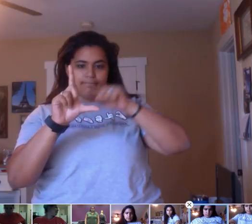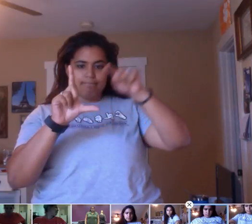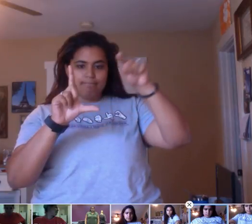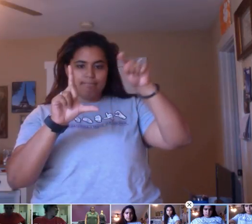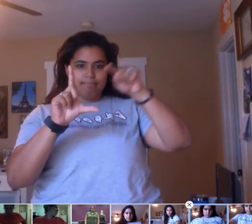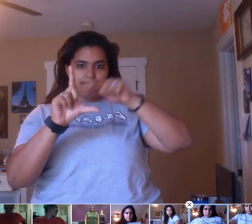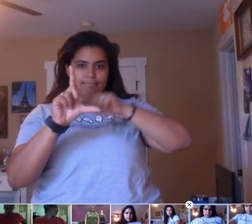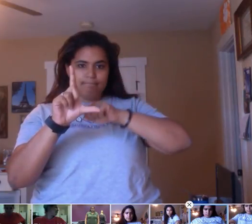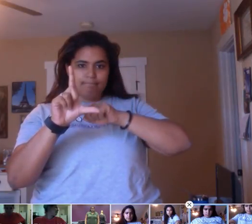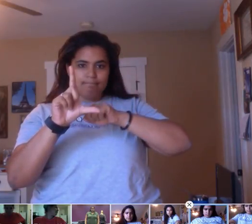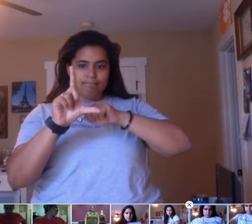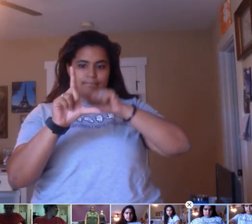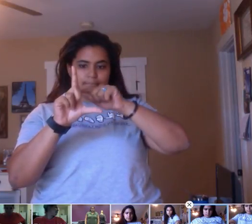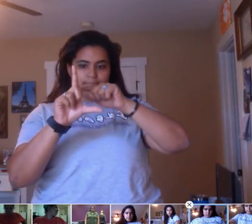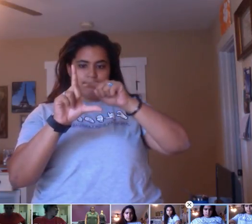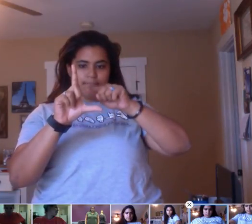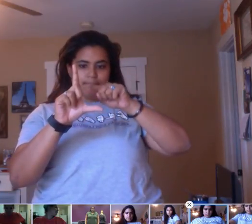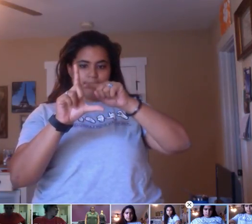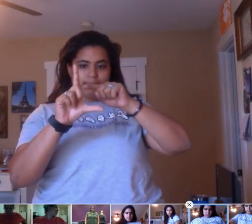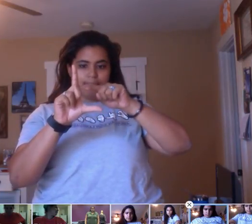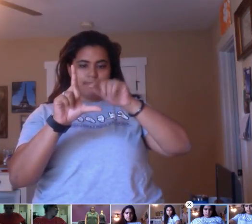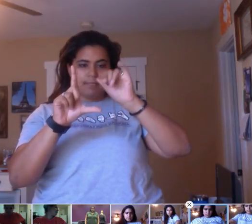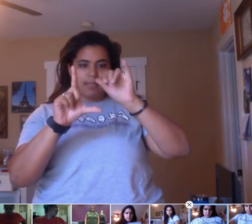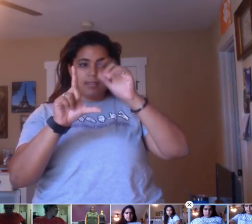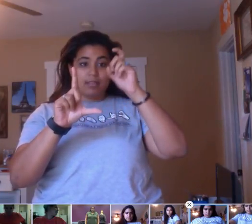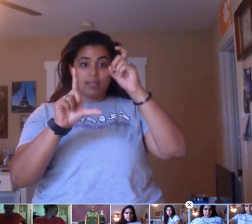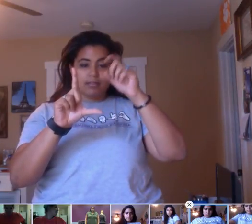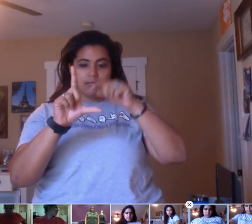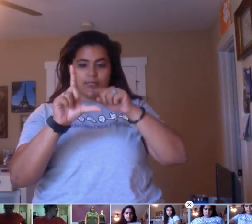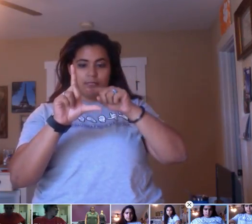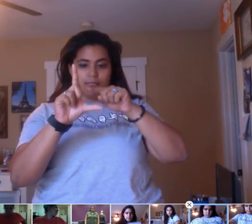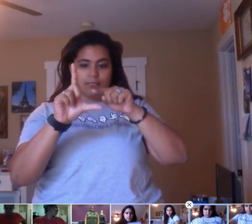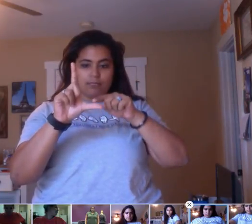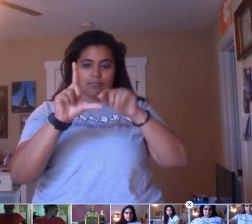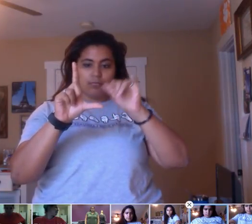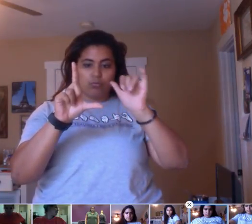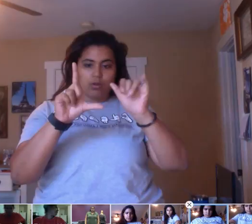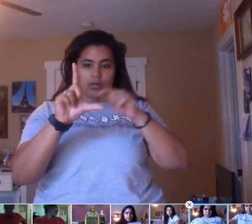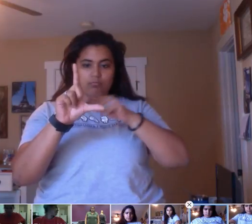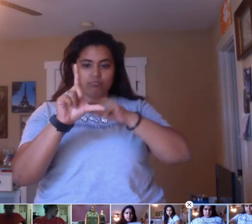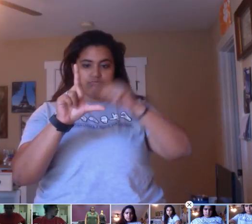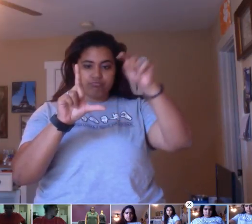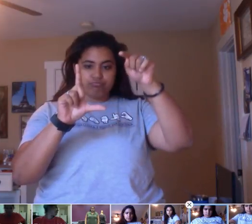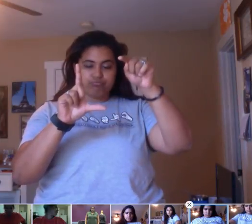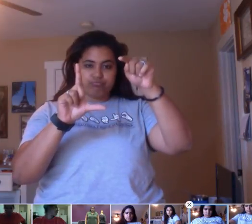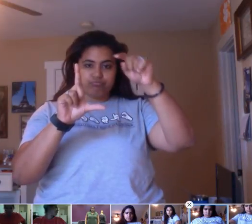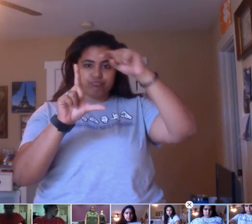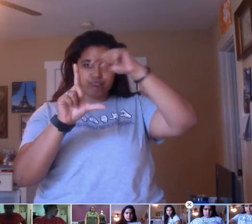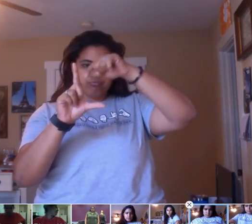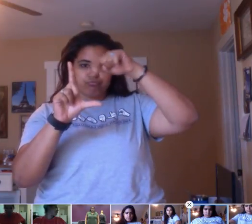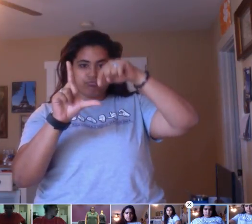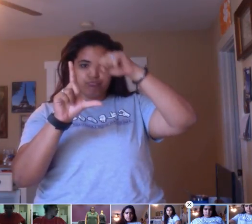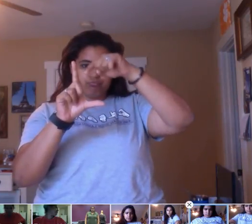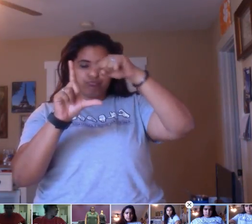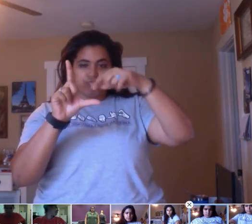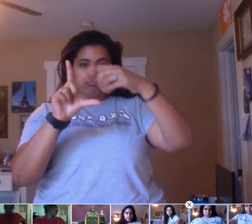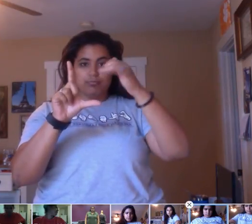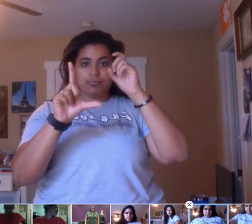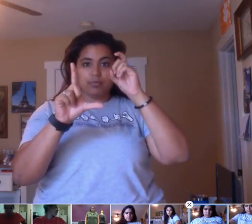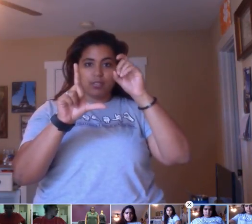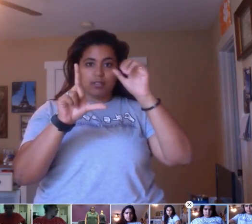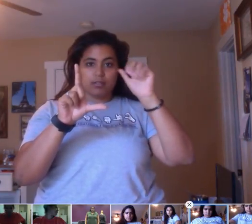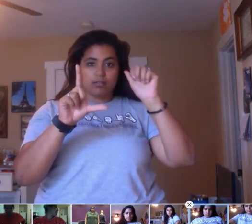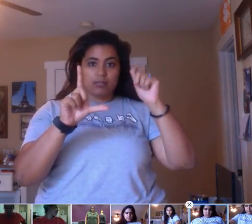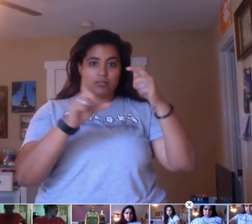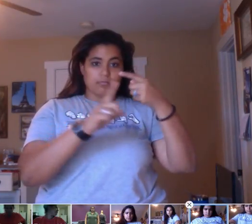that angle cut in half, what you get is X and Y. So this is kind of like a situation, we're kind